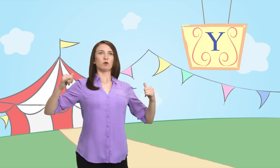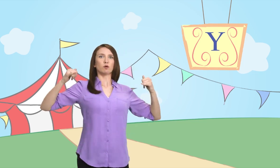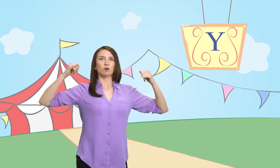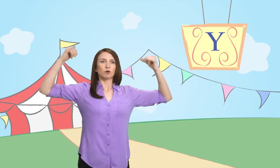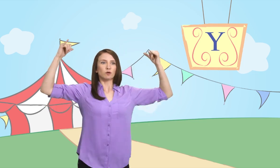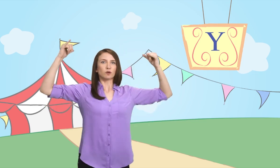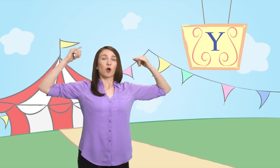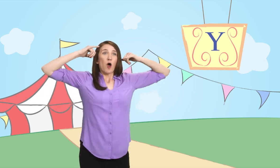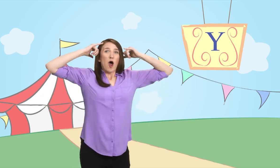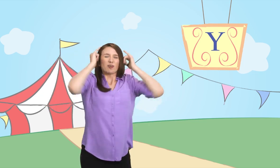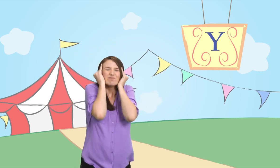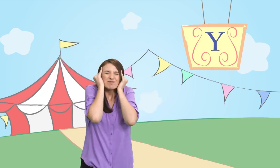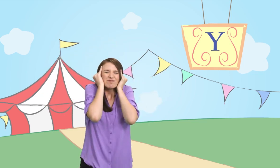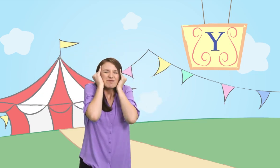In the cannon and...